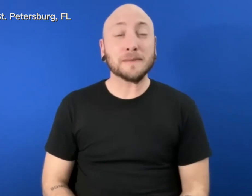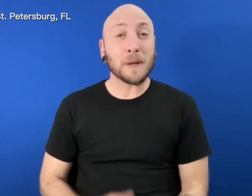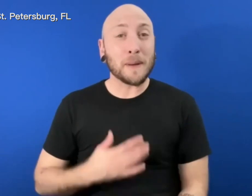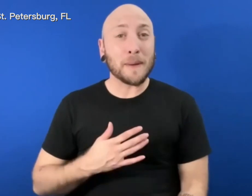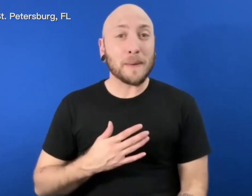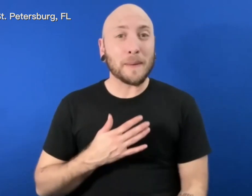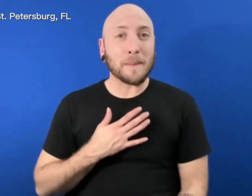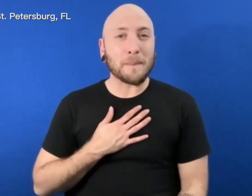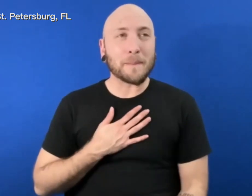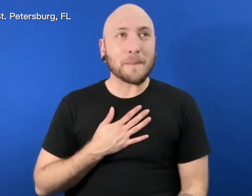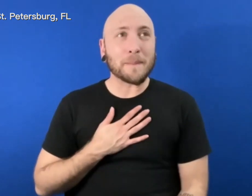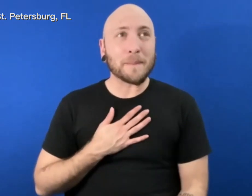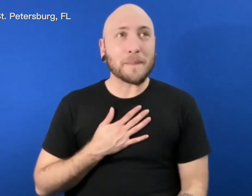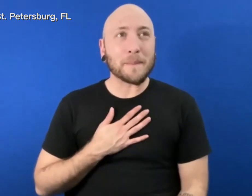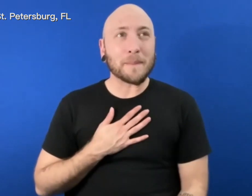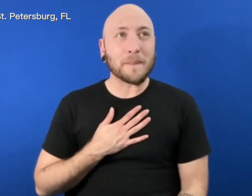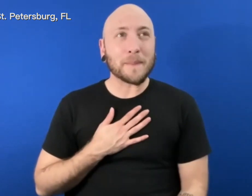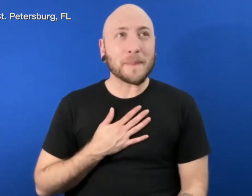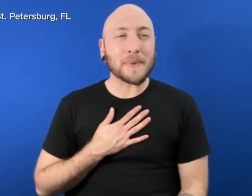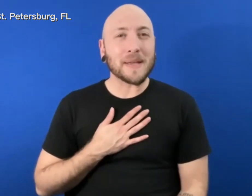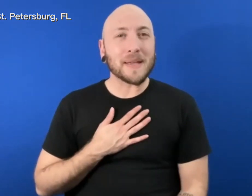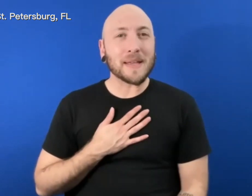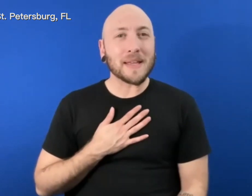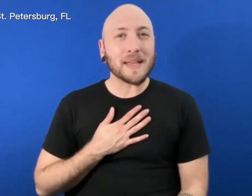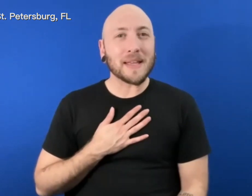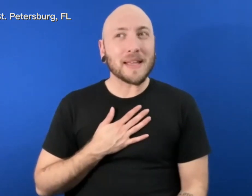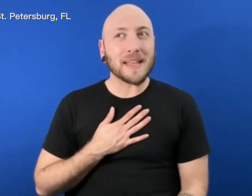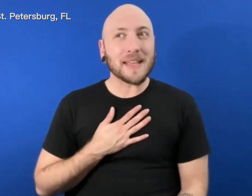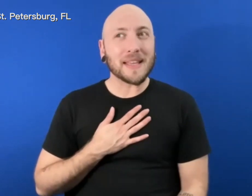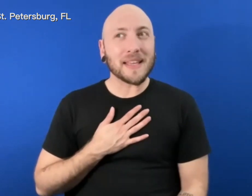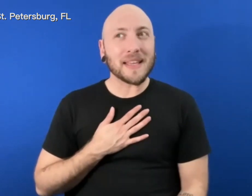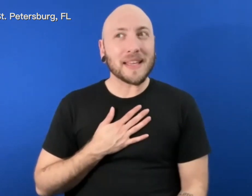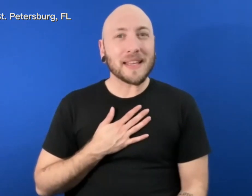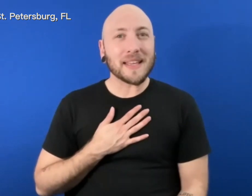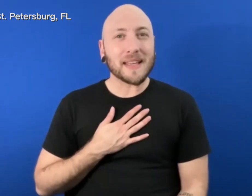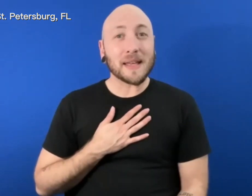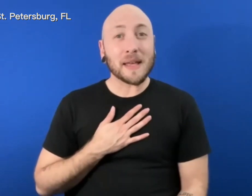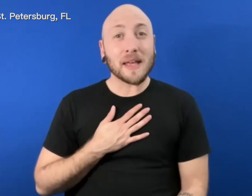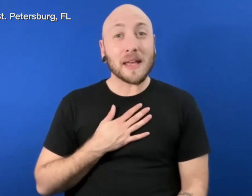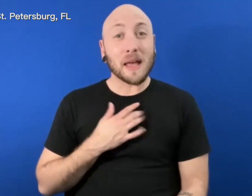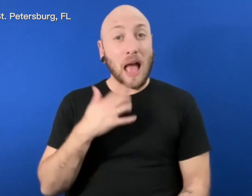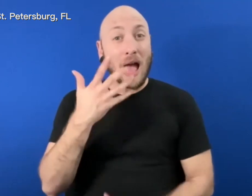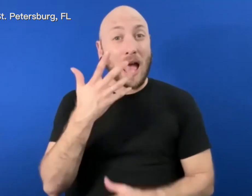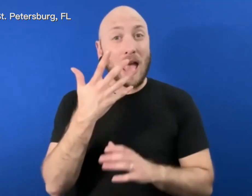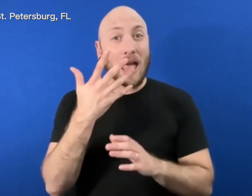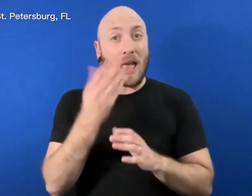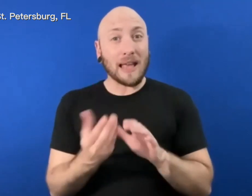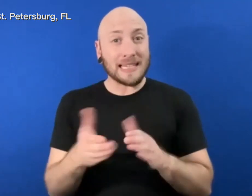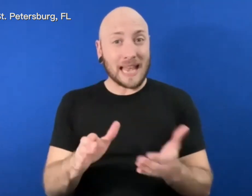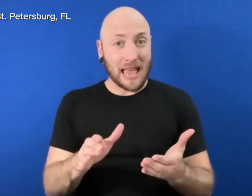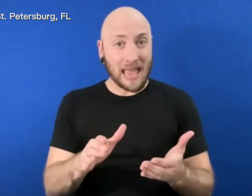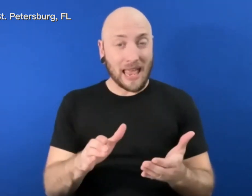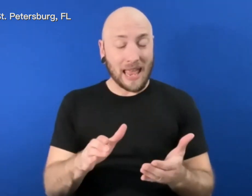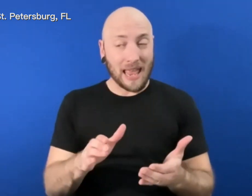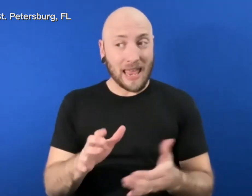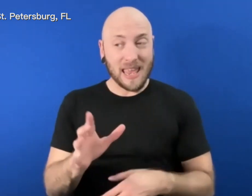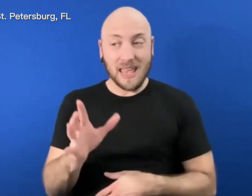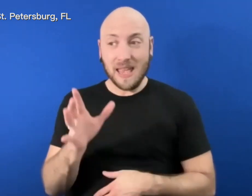bury me, or have a memorial for me, and then like somebody asked her, how was Joe before he died?